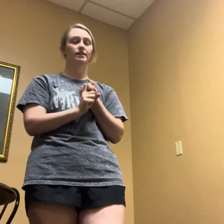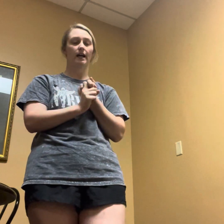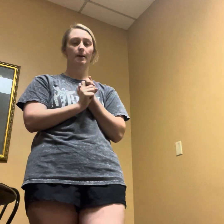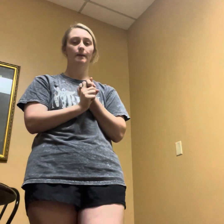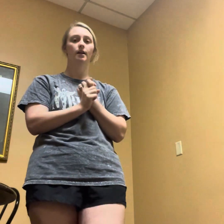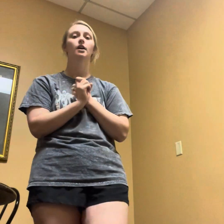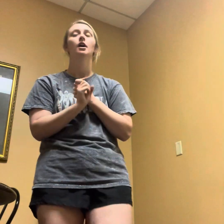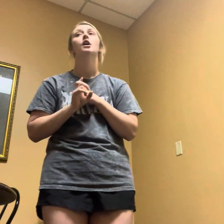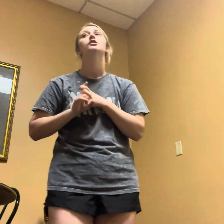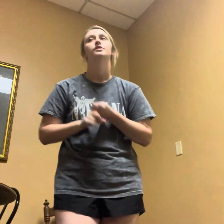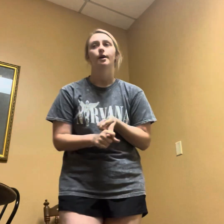game. So